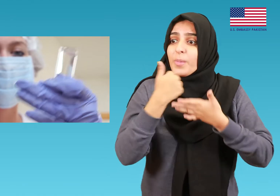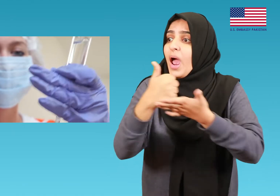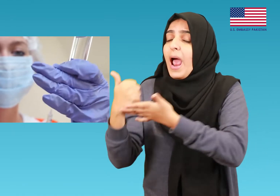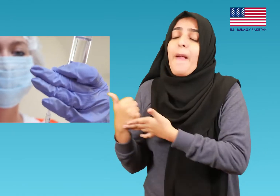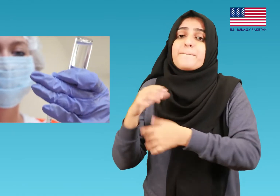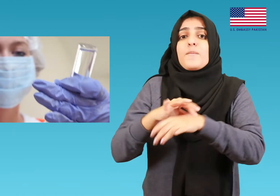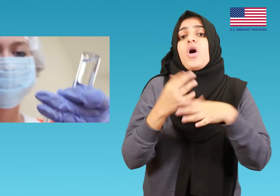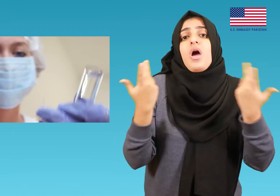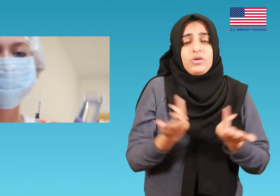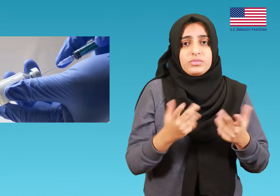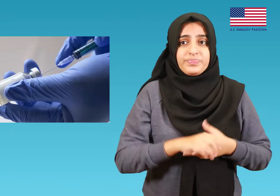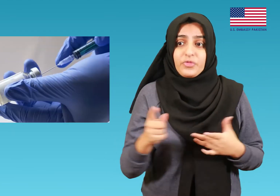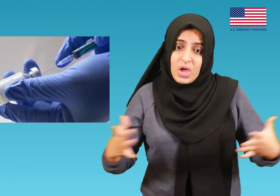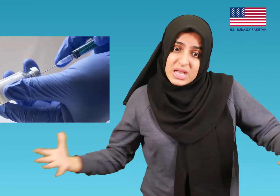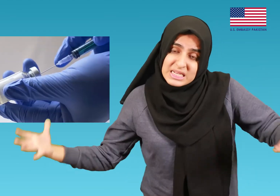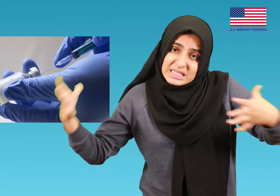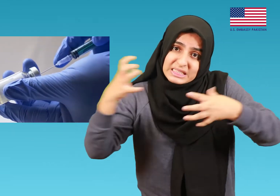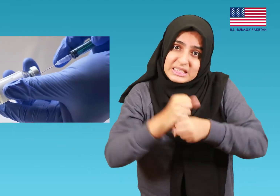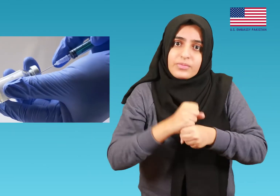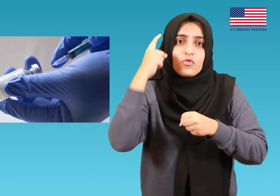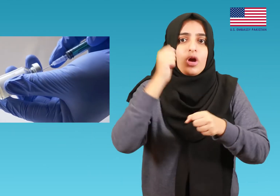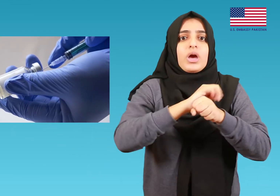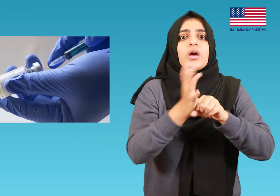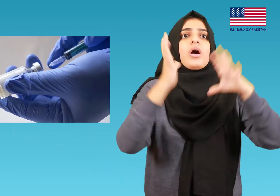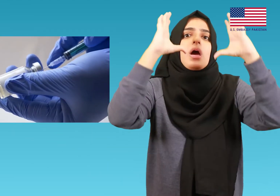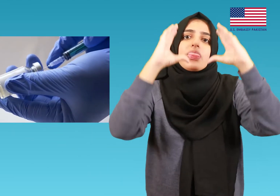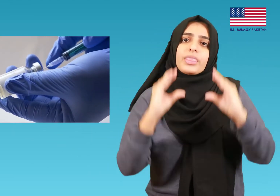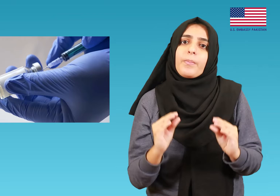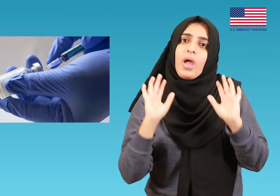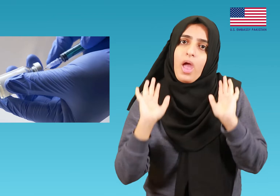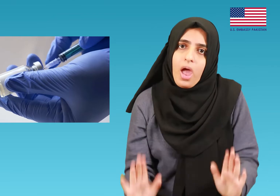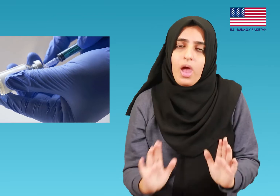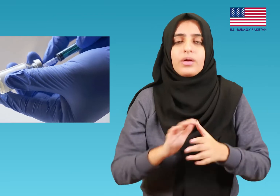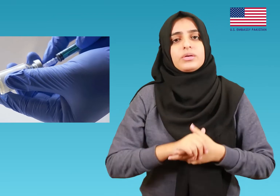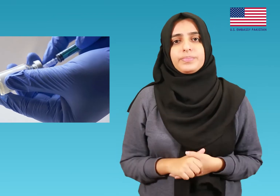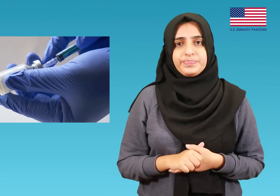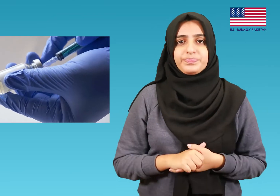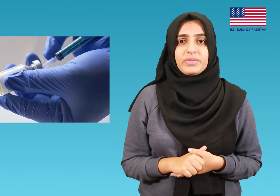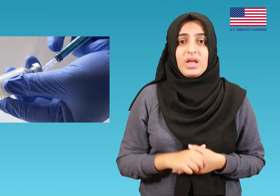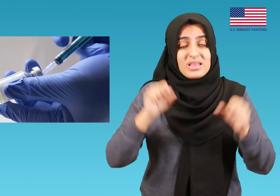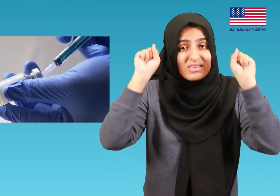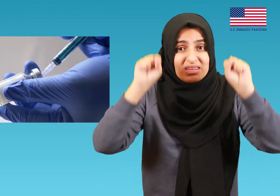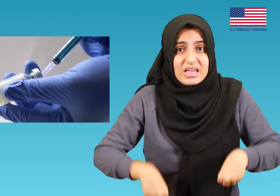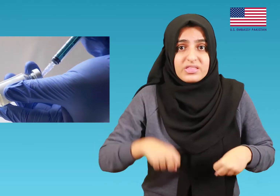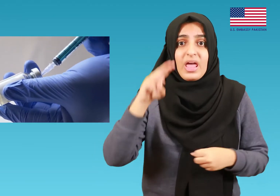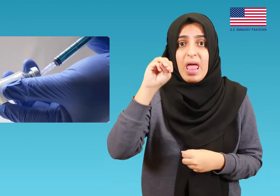people. All of that comes together in reducing the impact of COVID-19. Of course, Moderna and